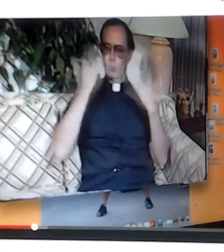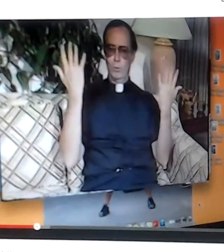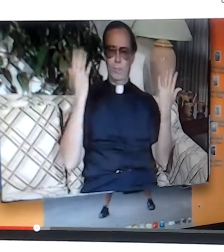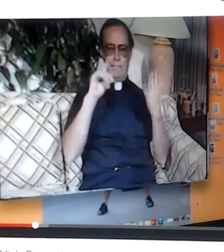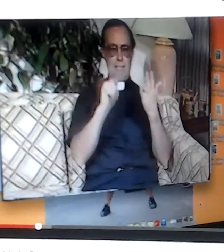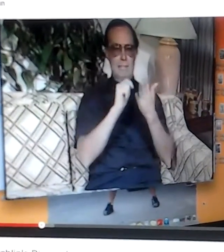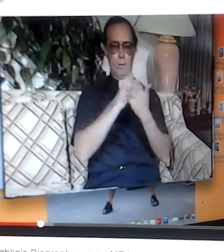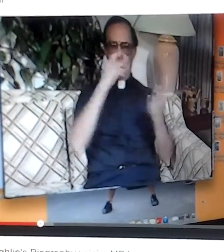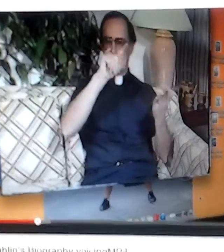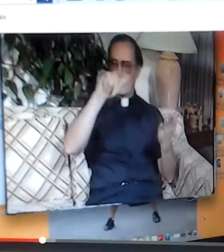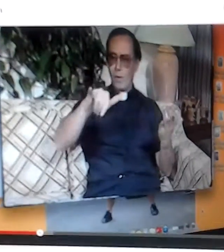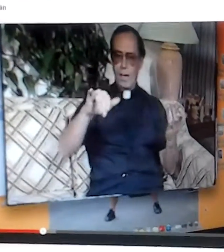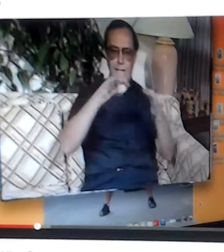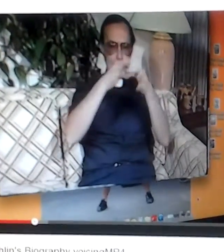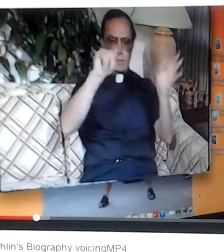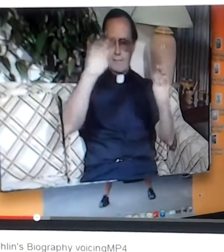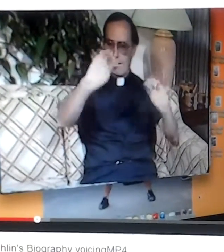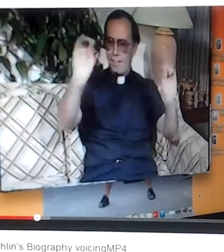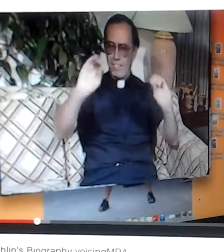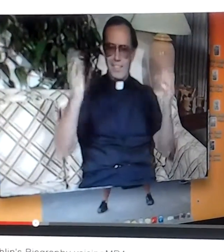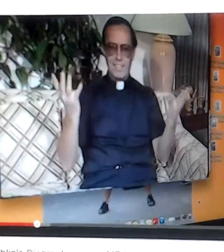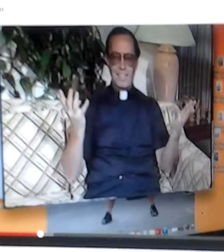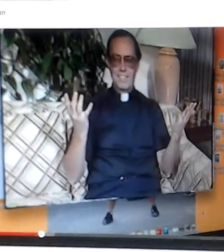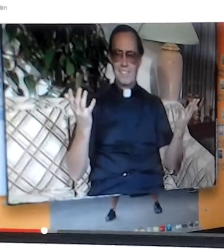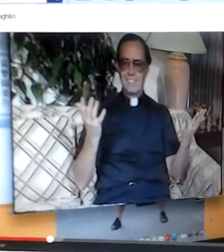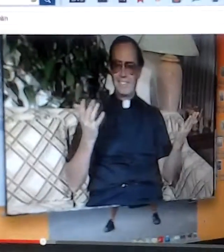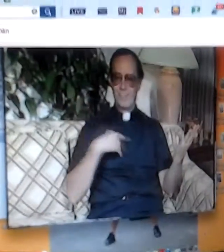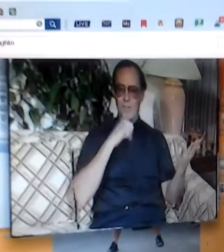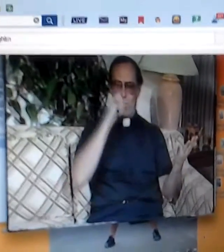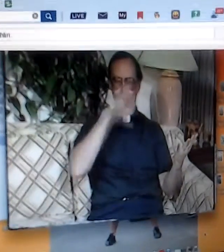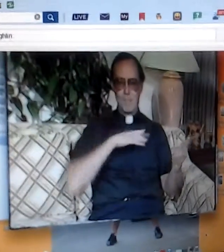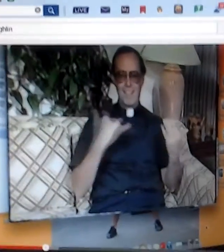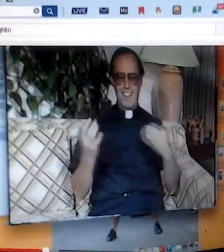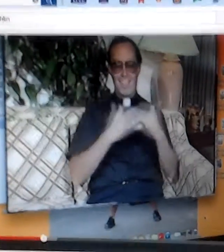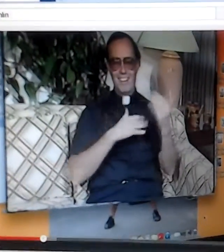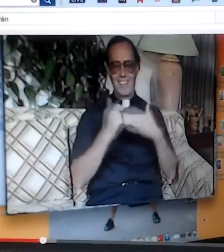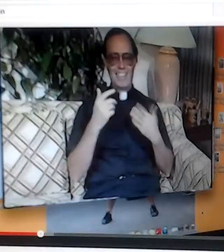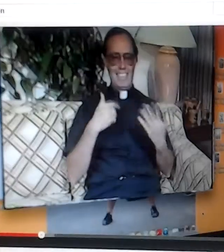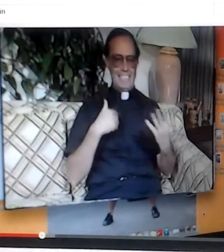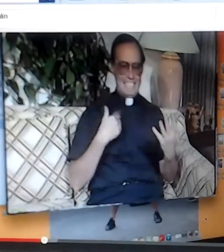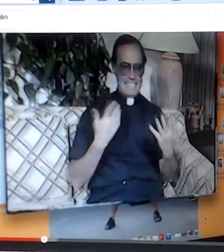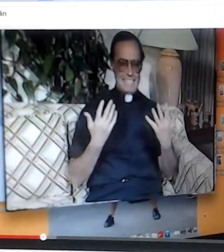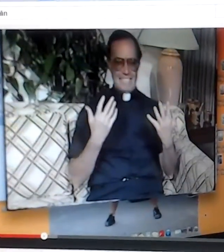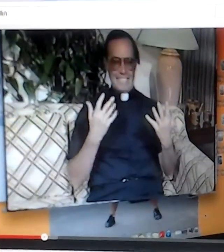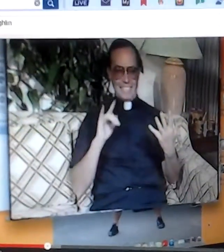So it was about in the 1970s. I didn't know anything.